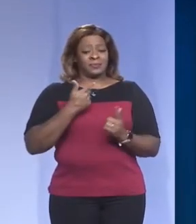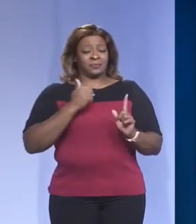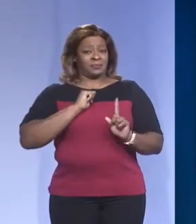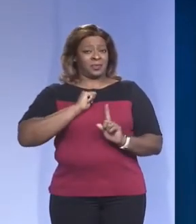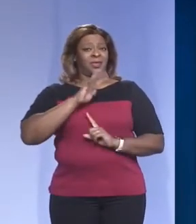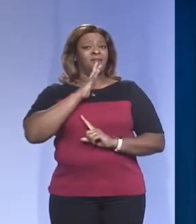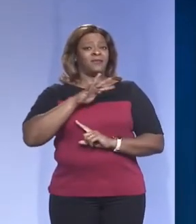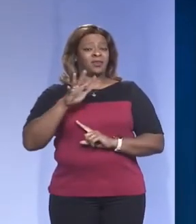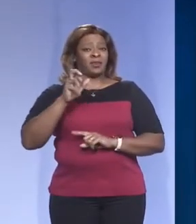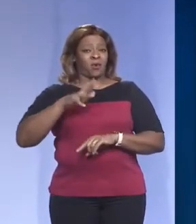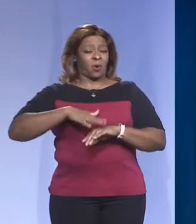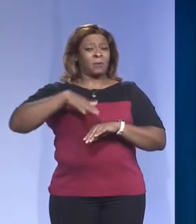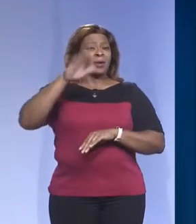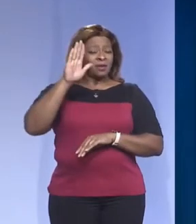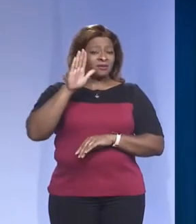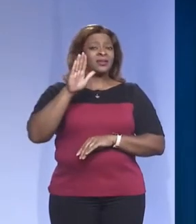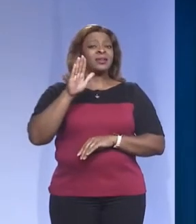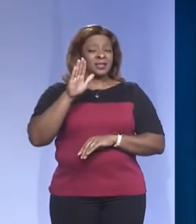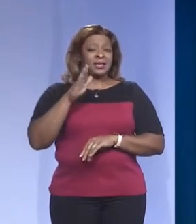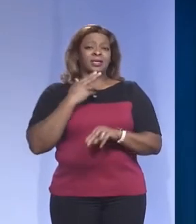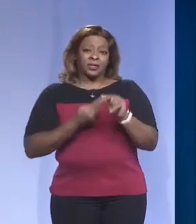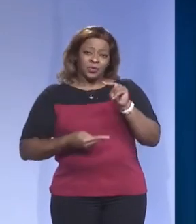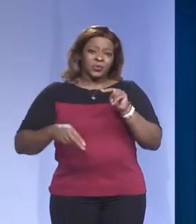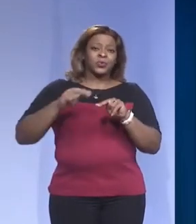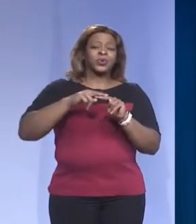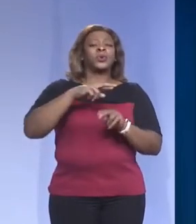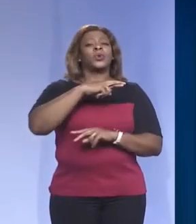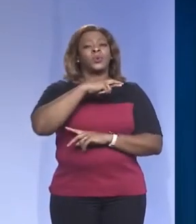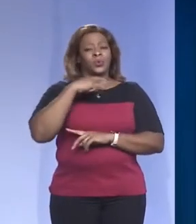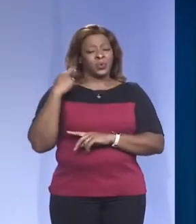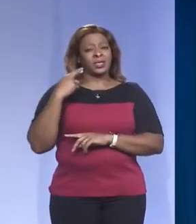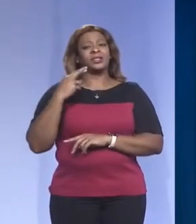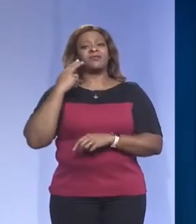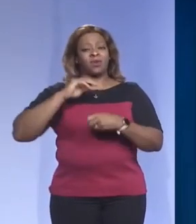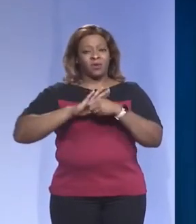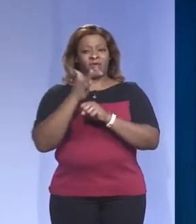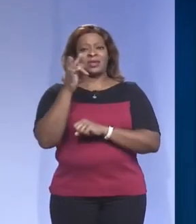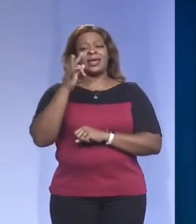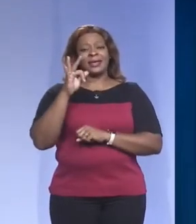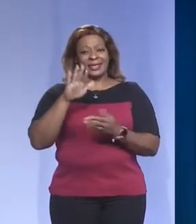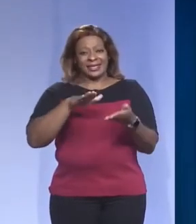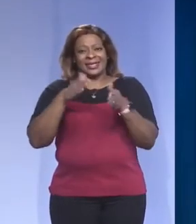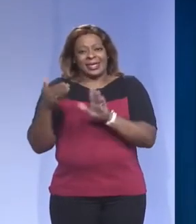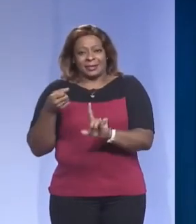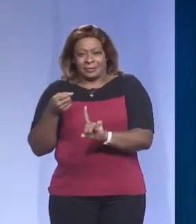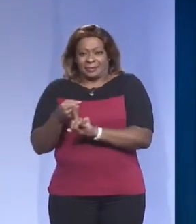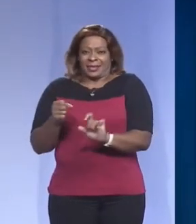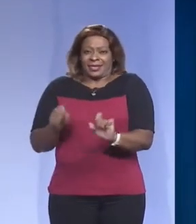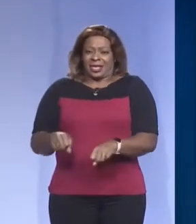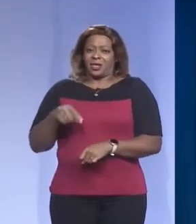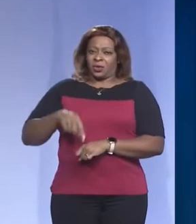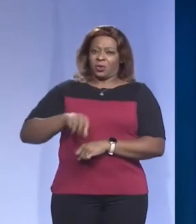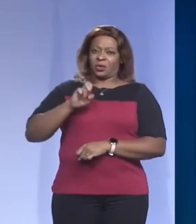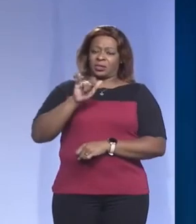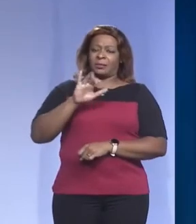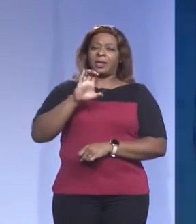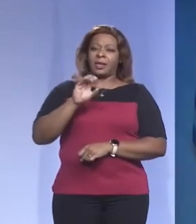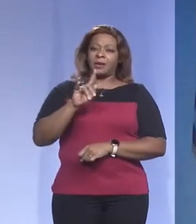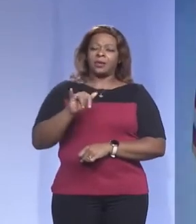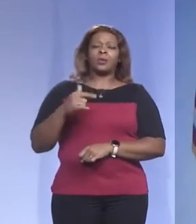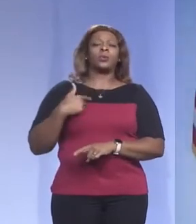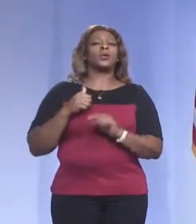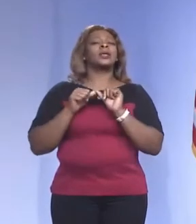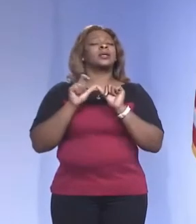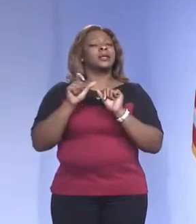of age or greater is an increased risk of death from COVID-19 disease in Shelby County. And so we do continue to